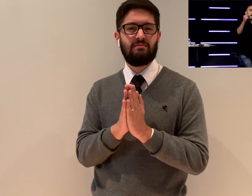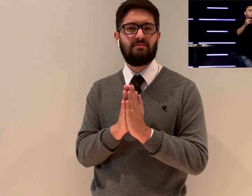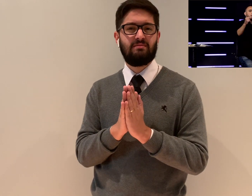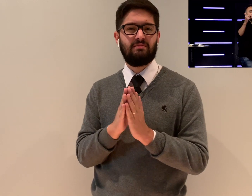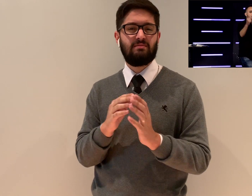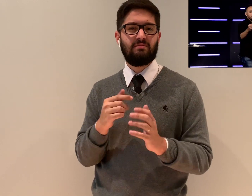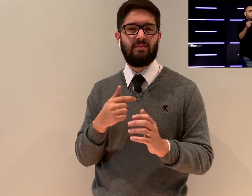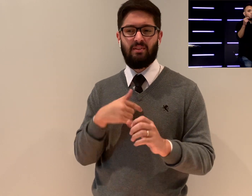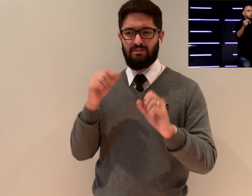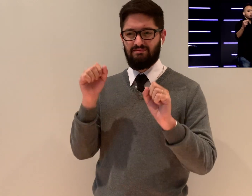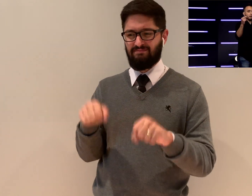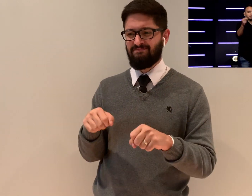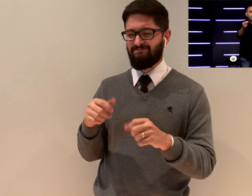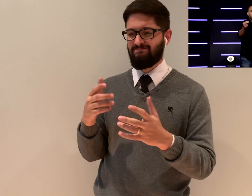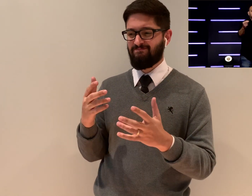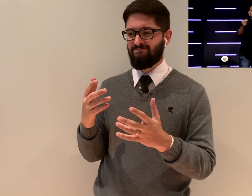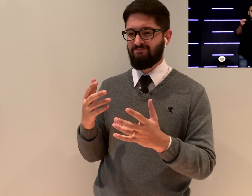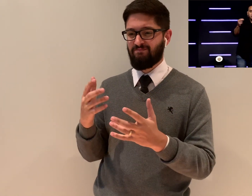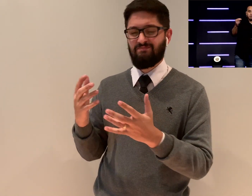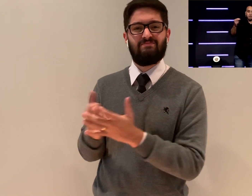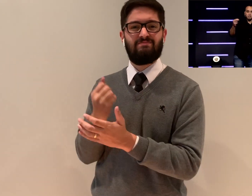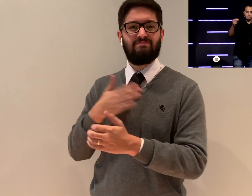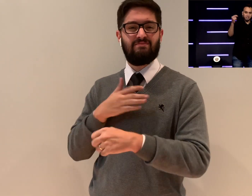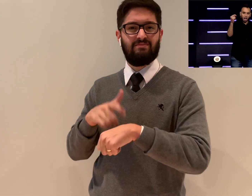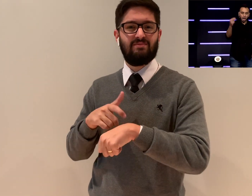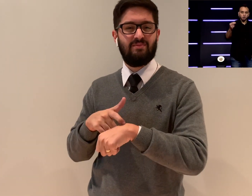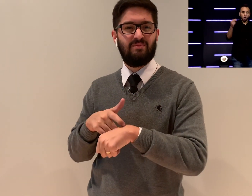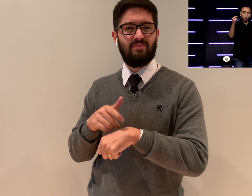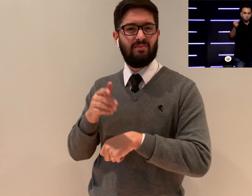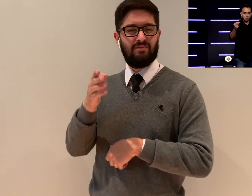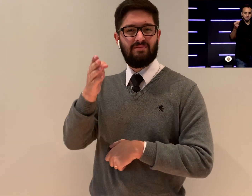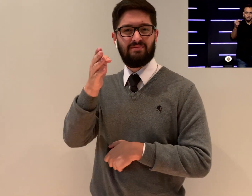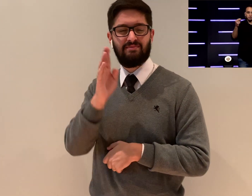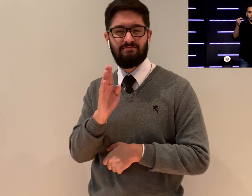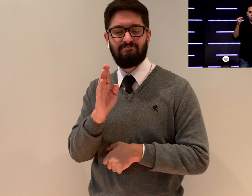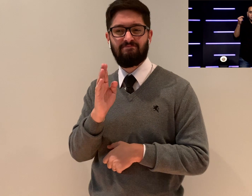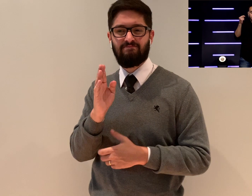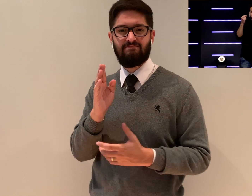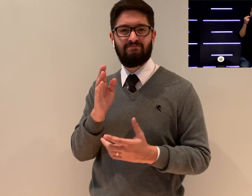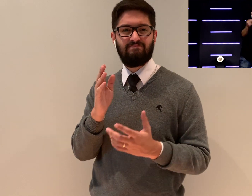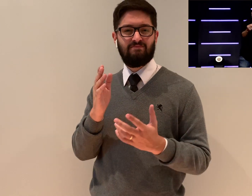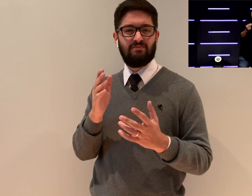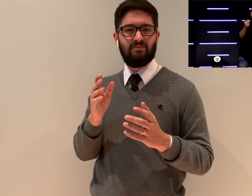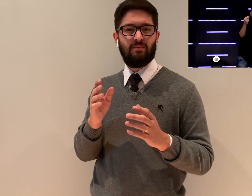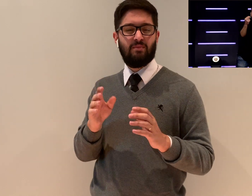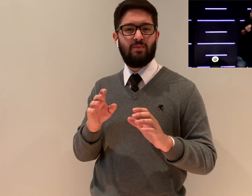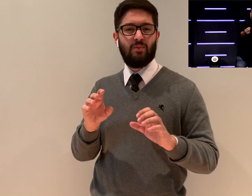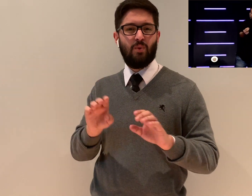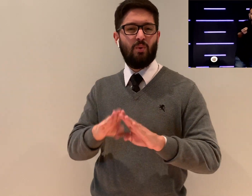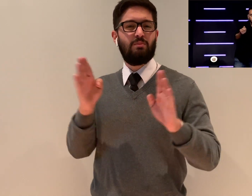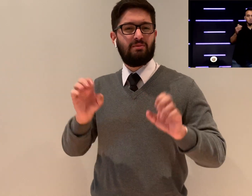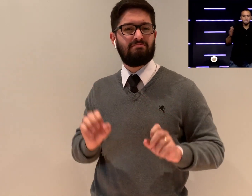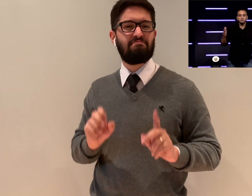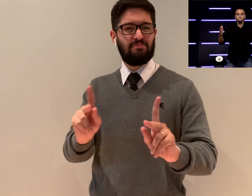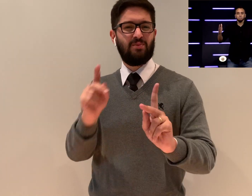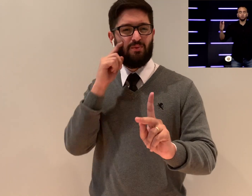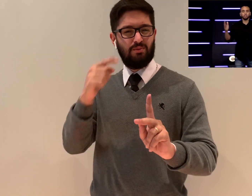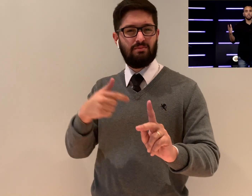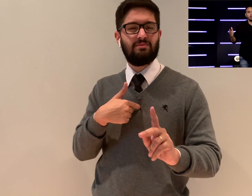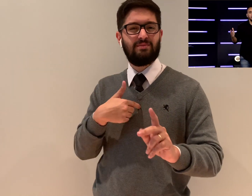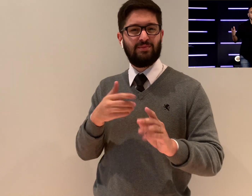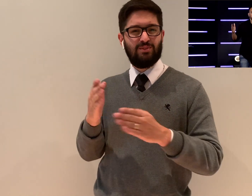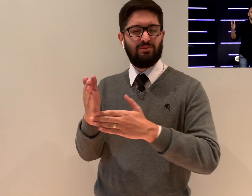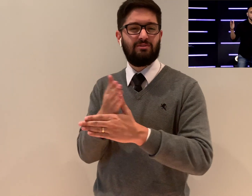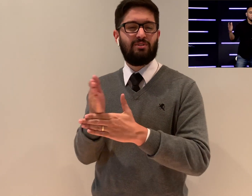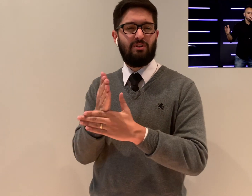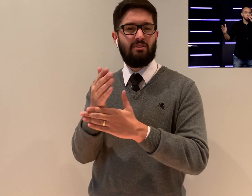that I may make the most of my time and that may God open a door, an opportunity for me to